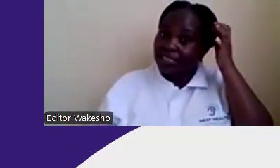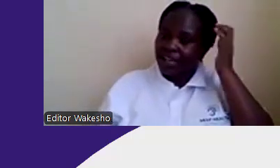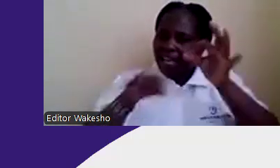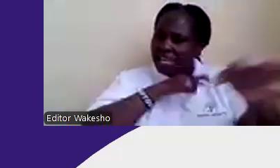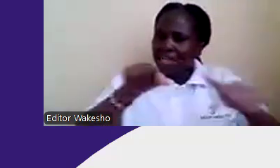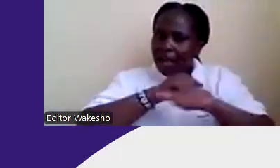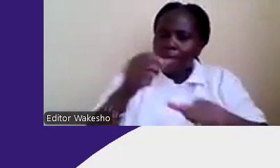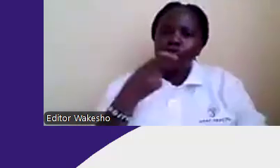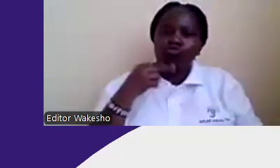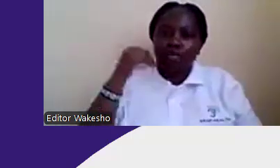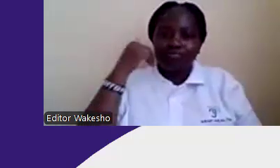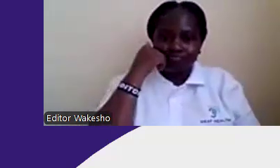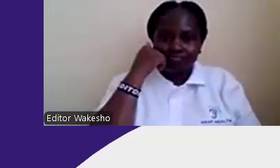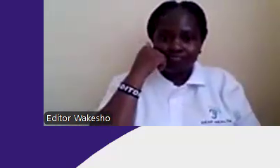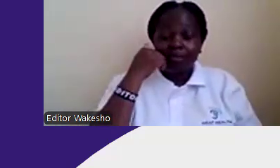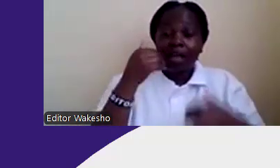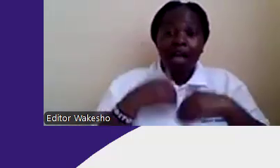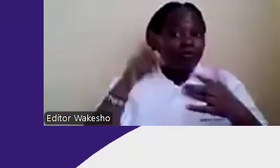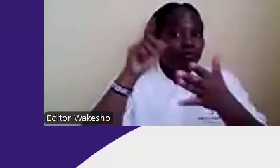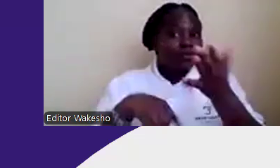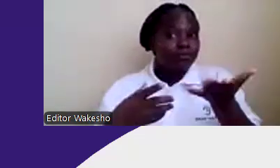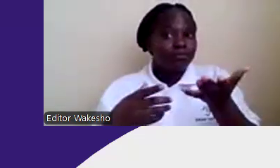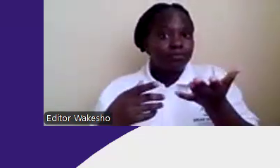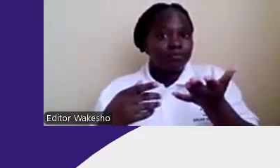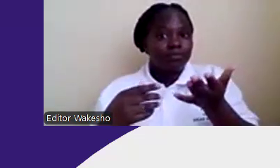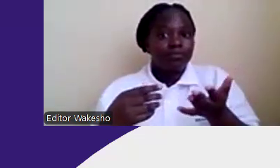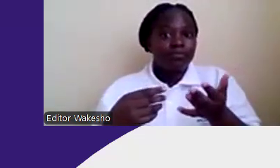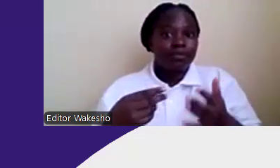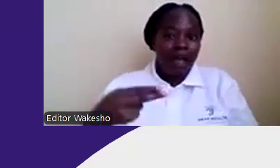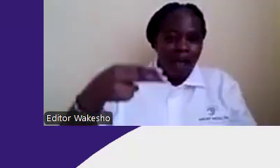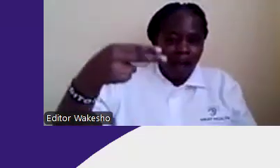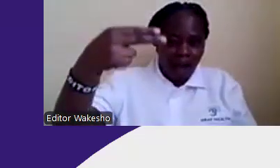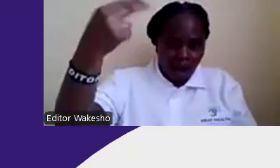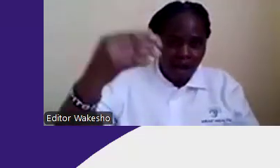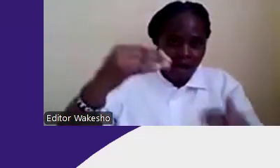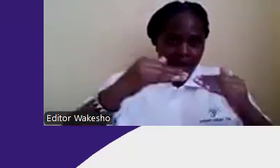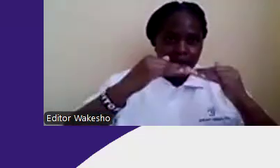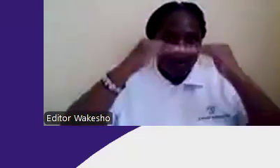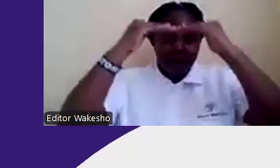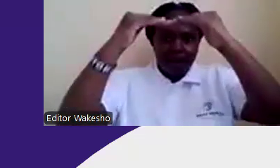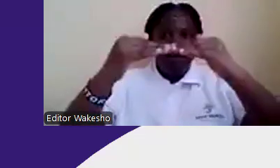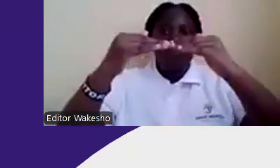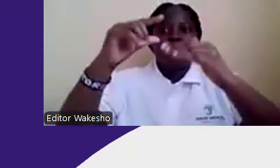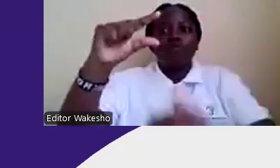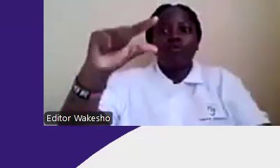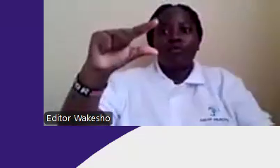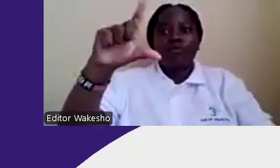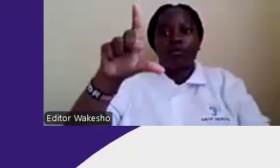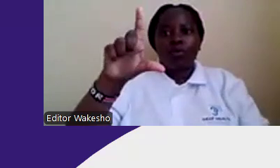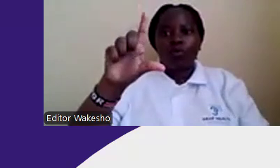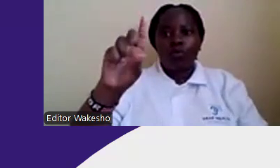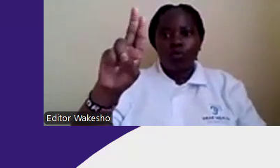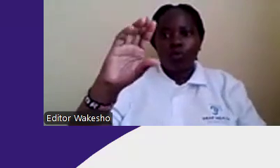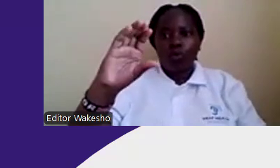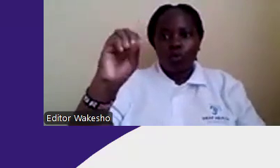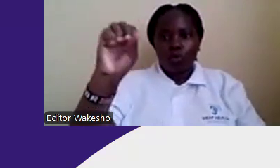will have, right, a high level of glucose in the blood. So based